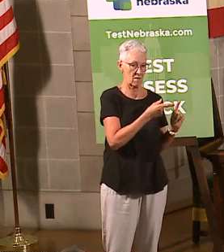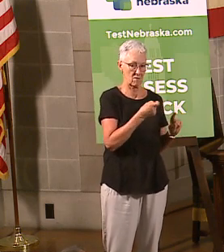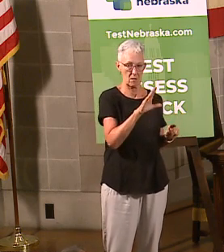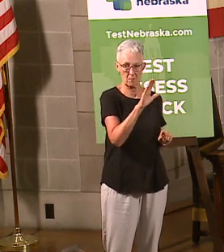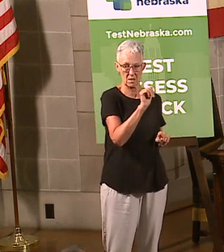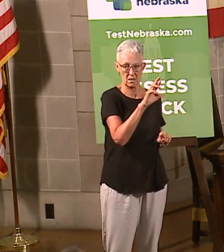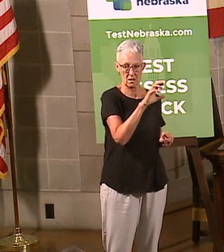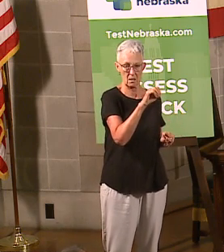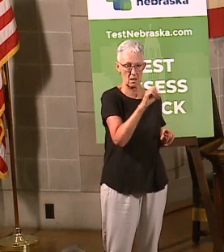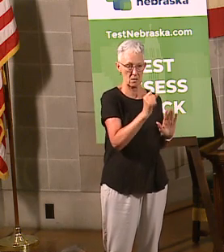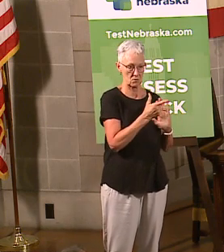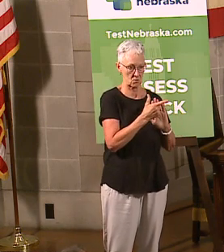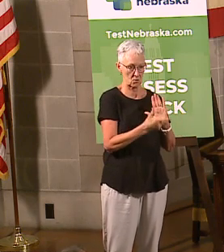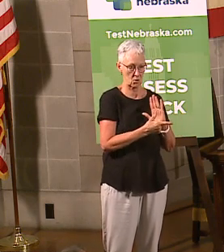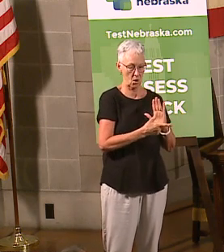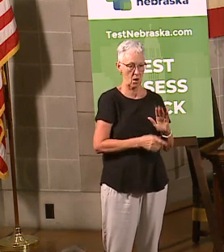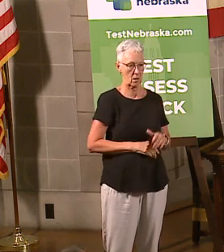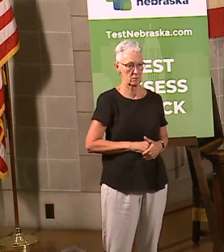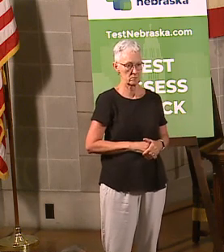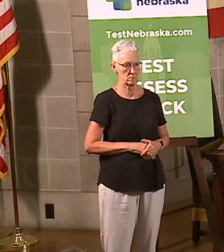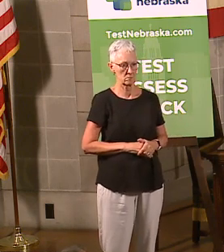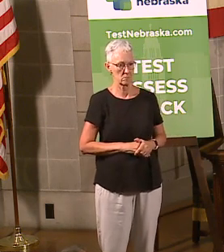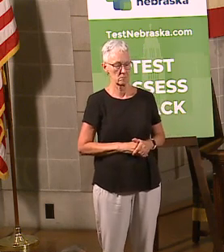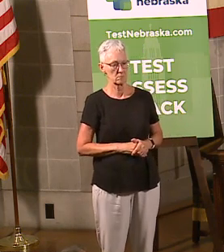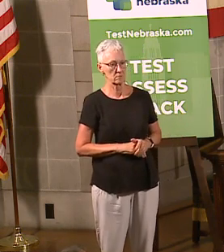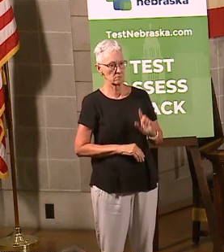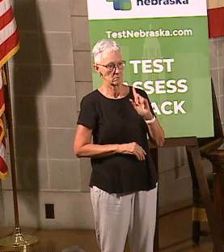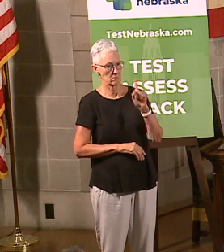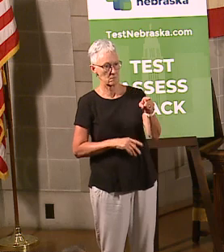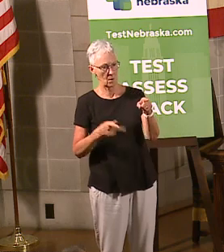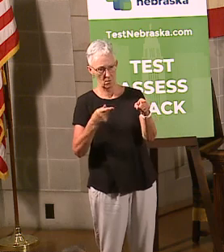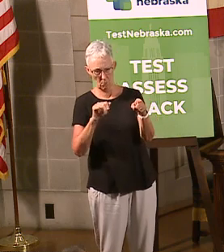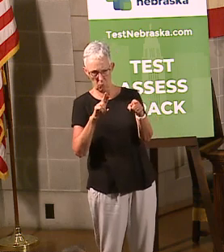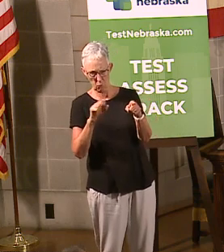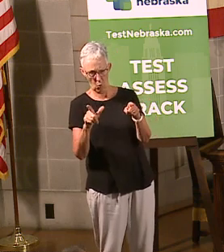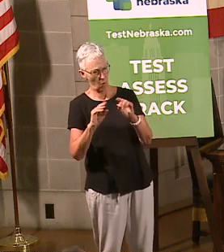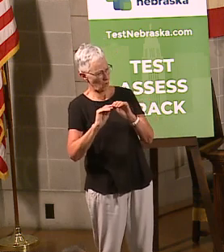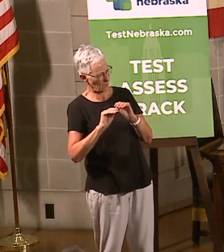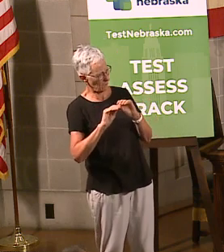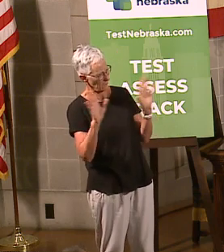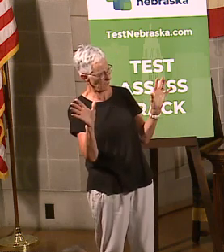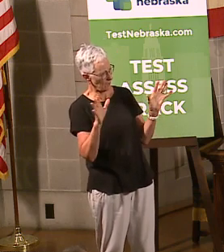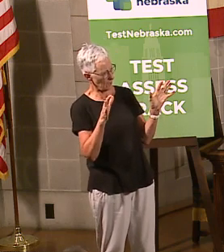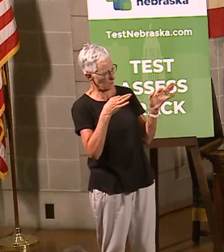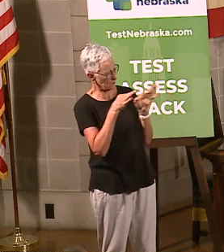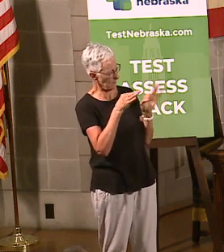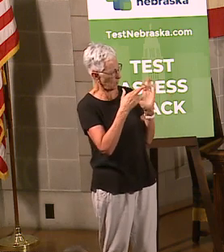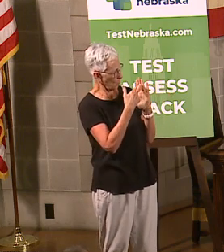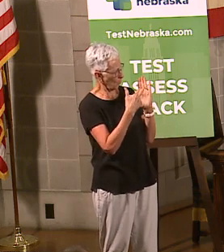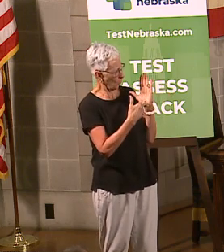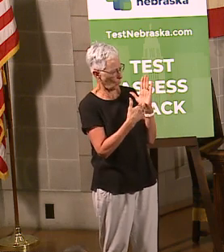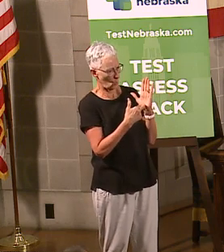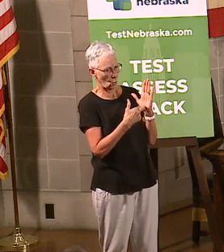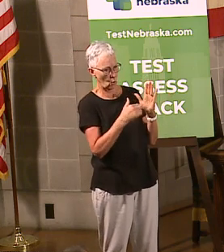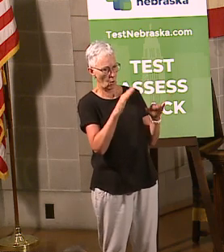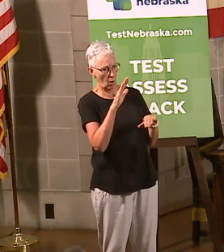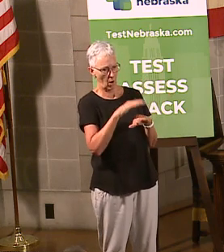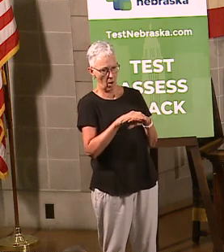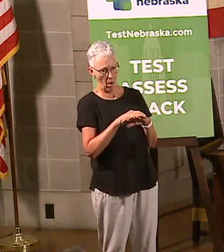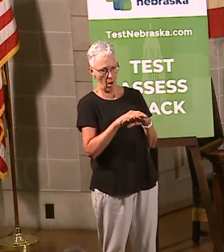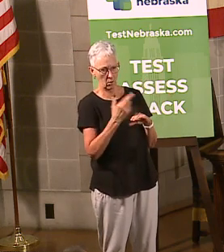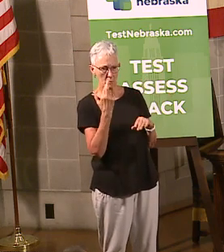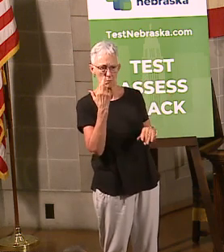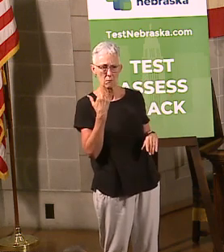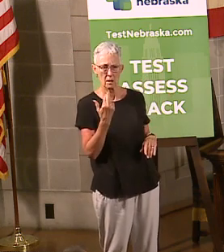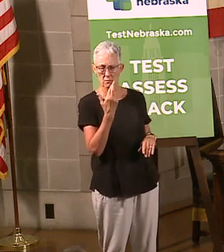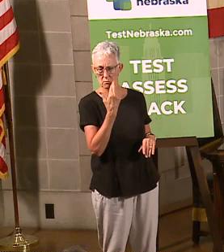lot. Paul? Can you clarify the rules on restaurants? Is there still gonna be a 6-foot distance when you get to 100%? So the